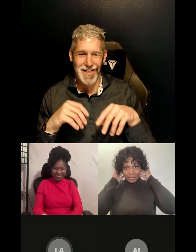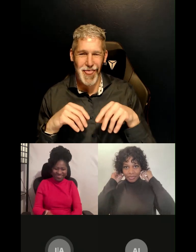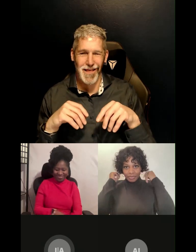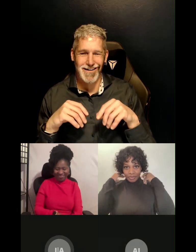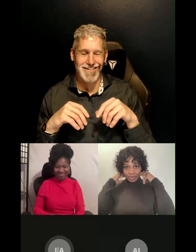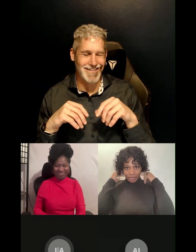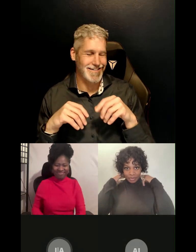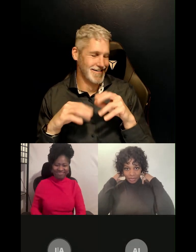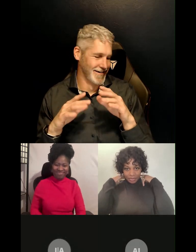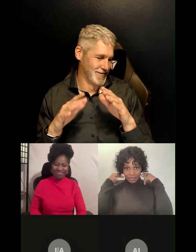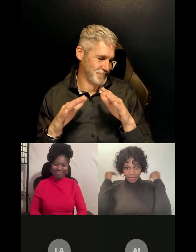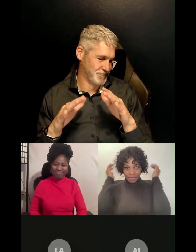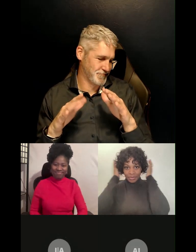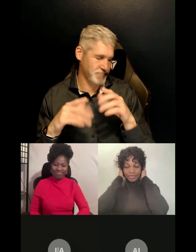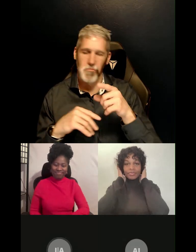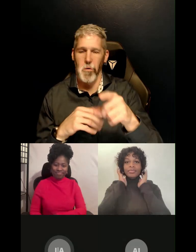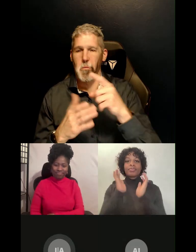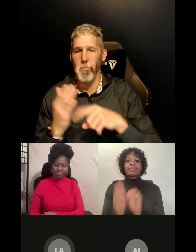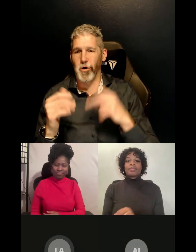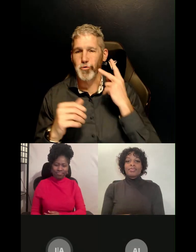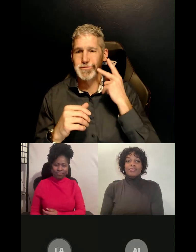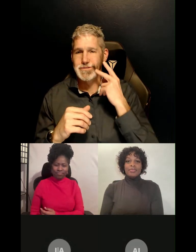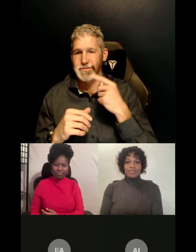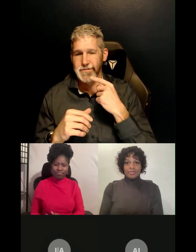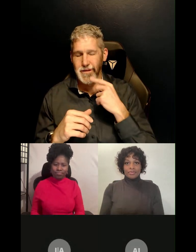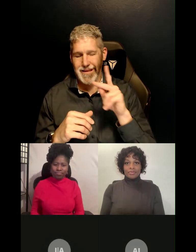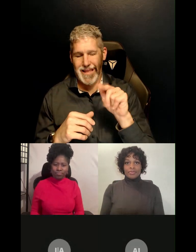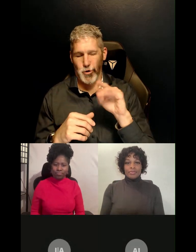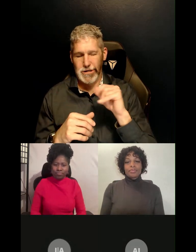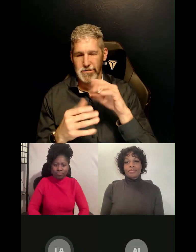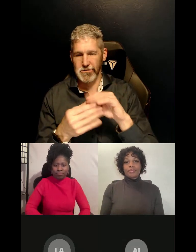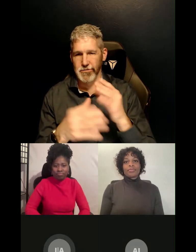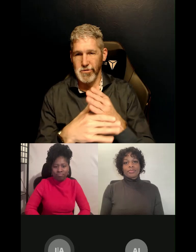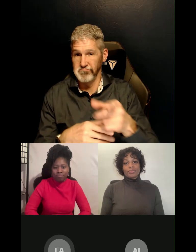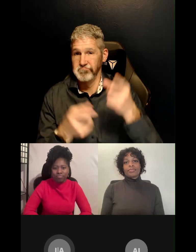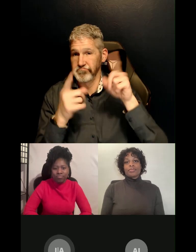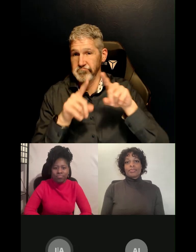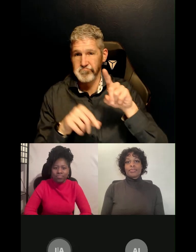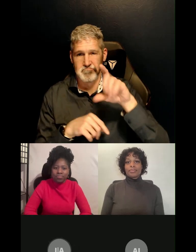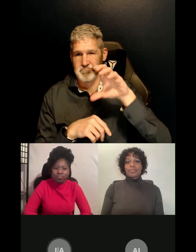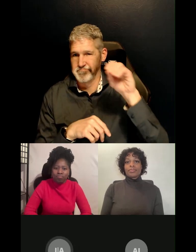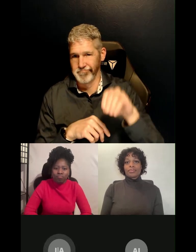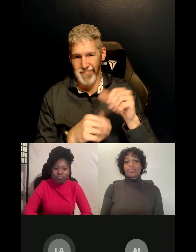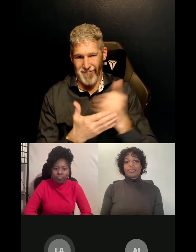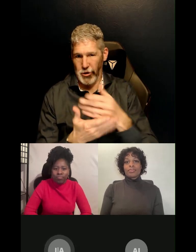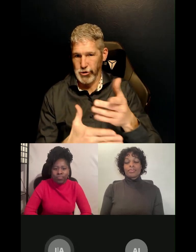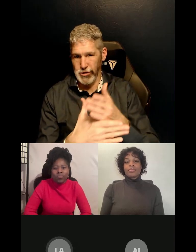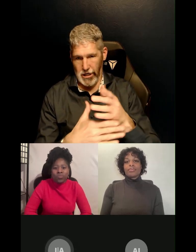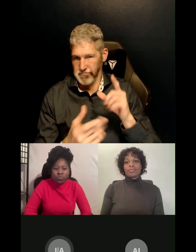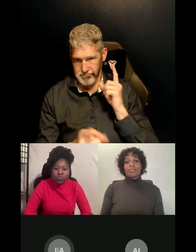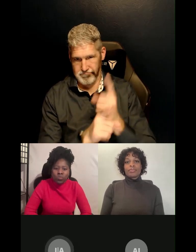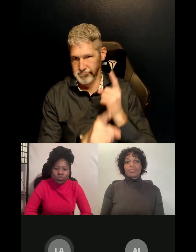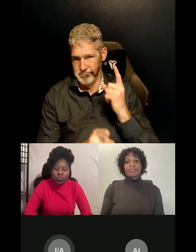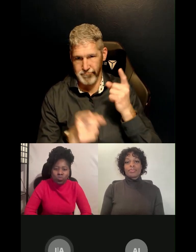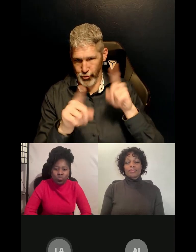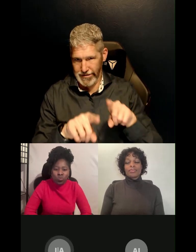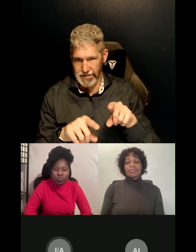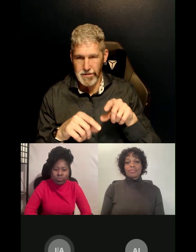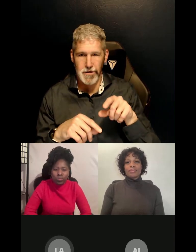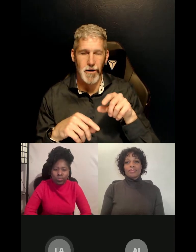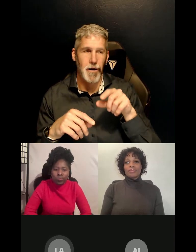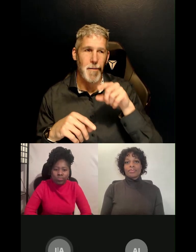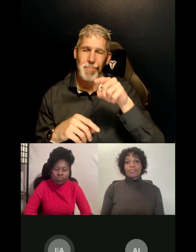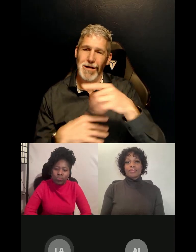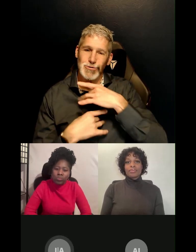Okay. All right. Great. So, yeah, what Katrina shared, I'm in 100%